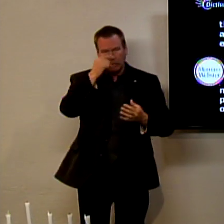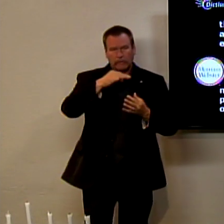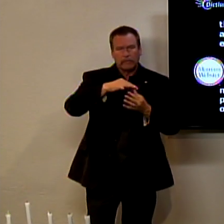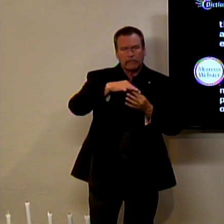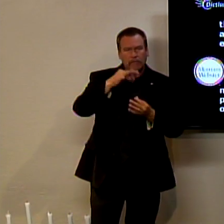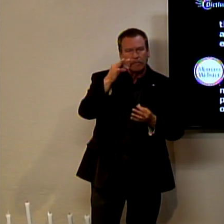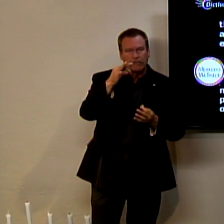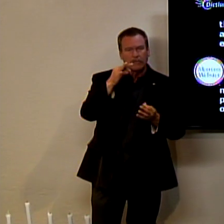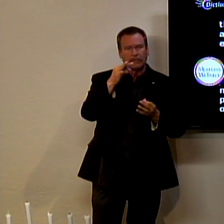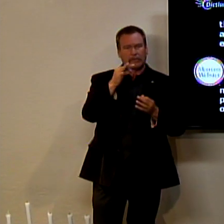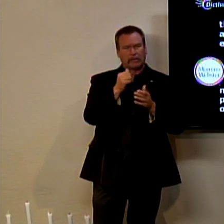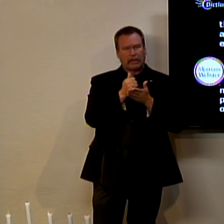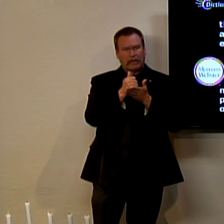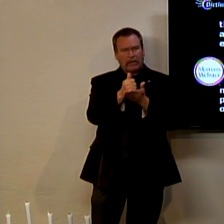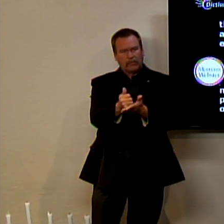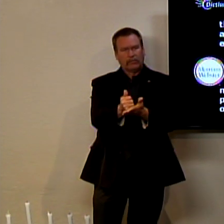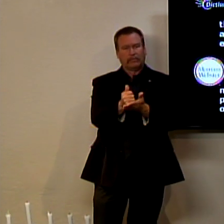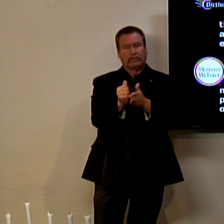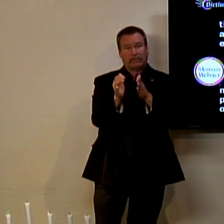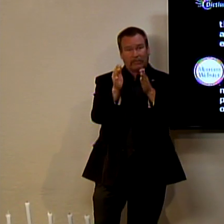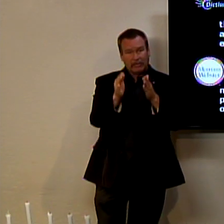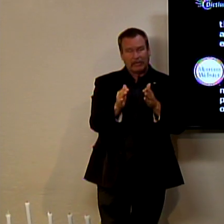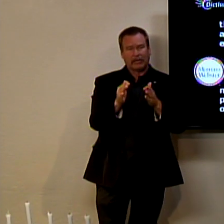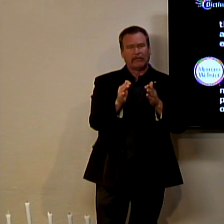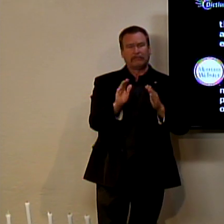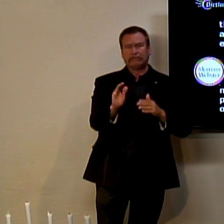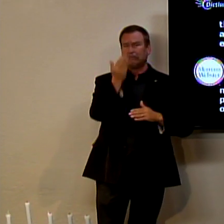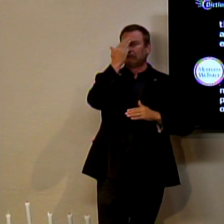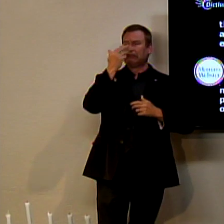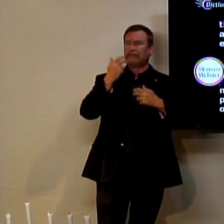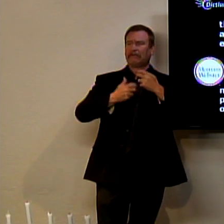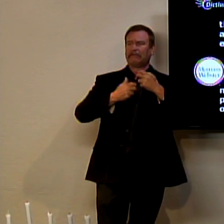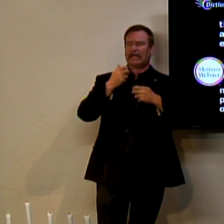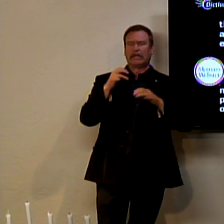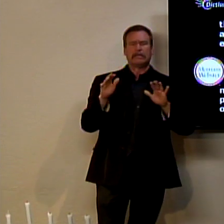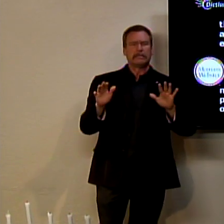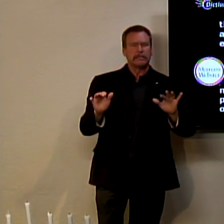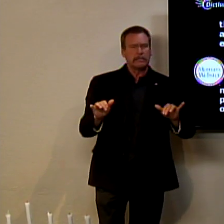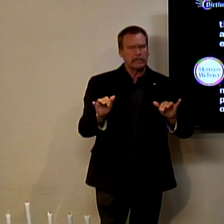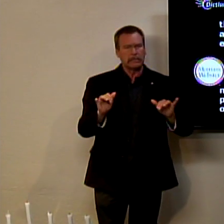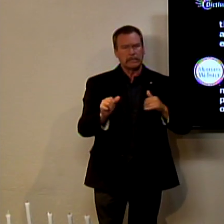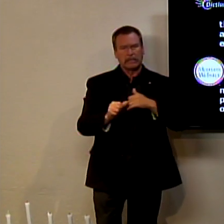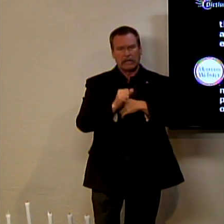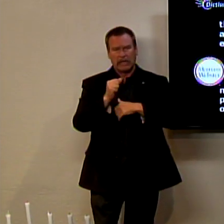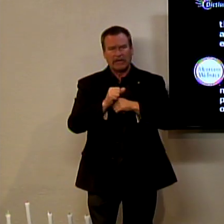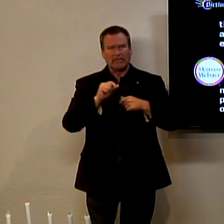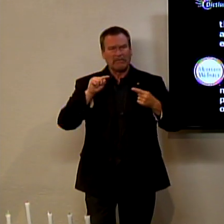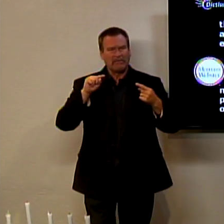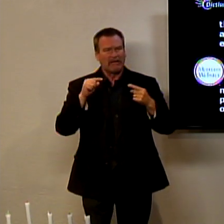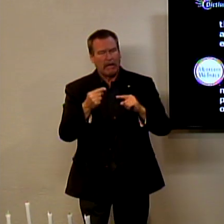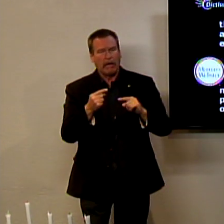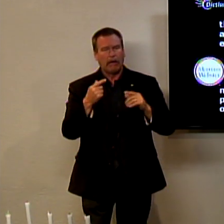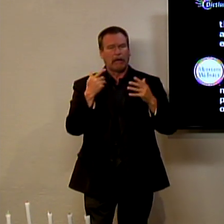the quality of mind or spirit that enables a person to face difficulty, danger,